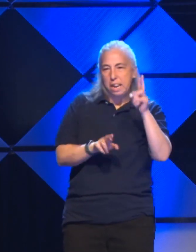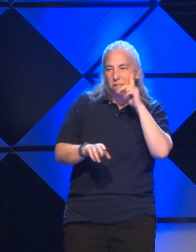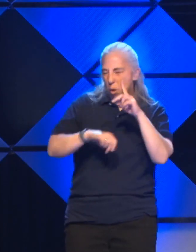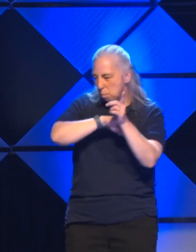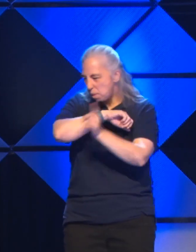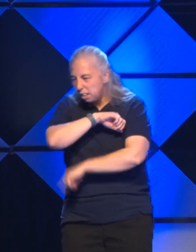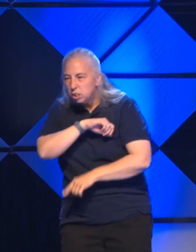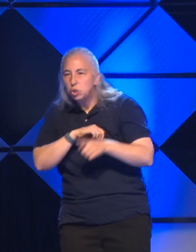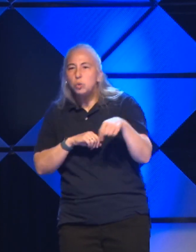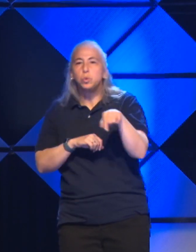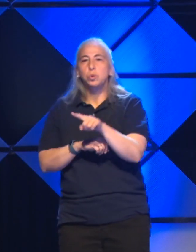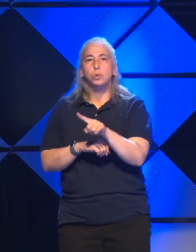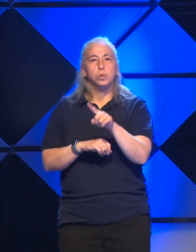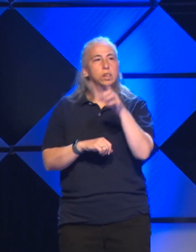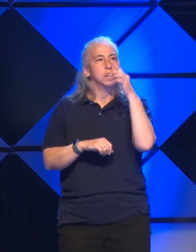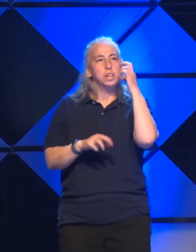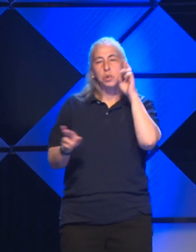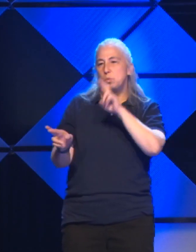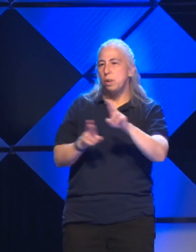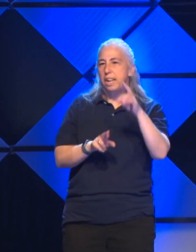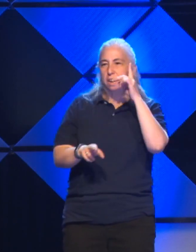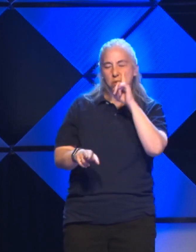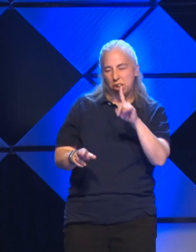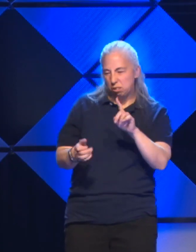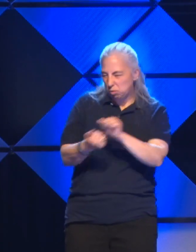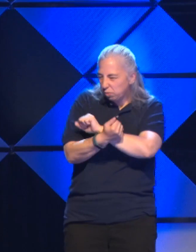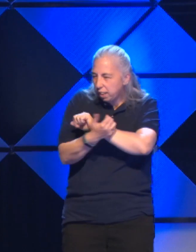you. Horrible sinner.